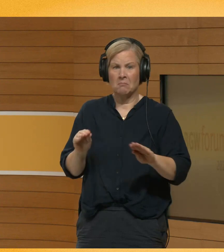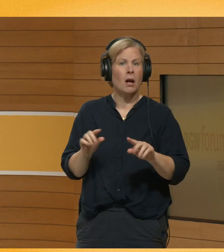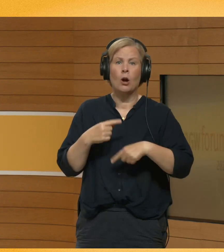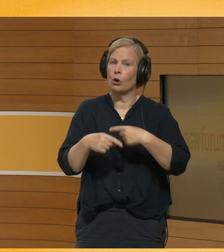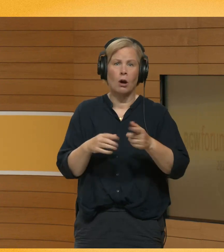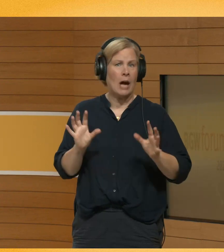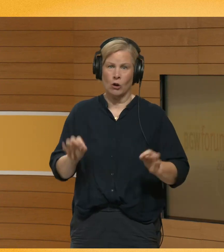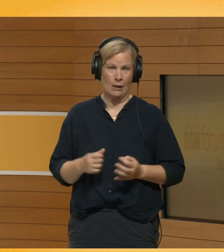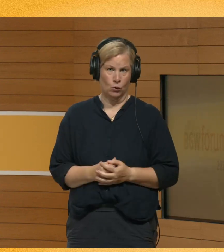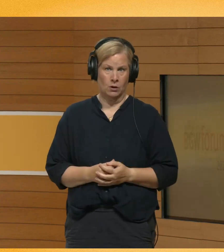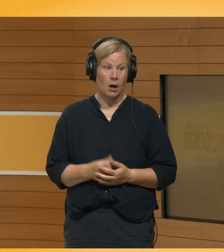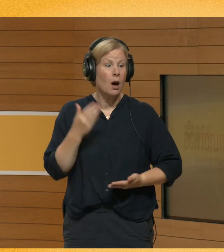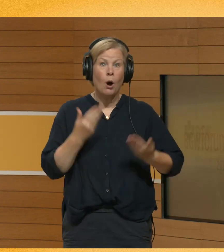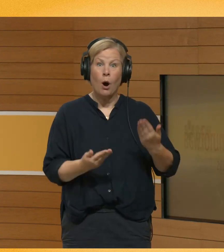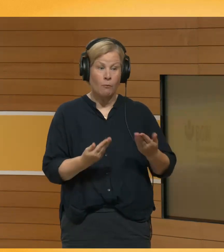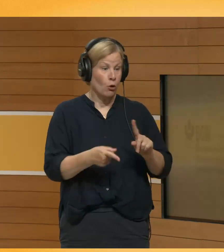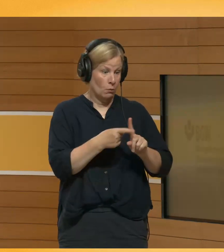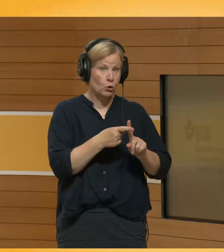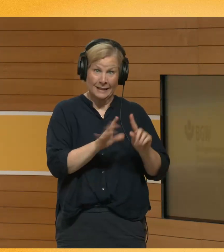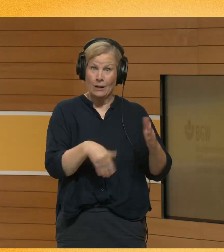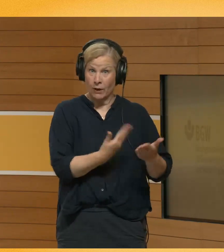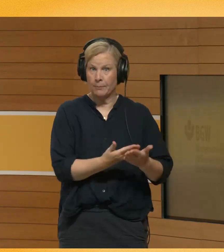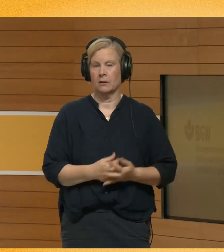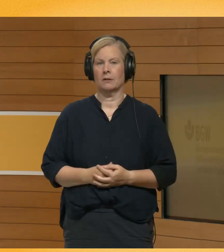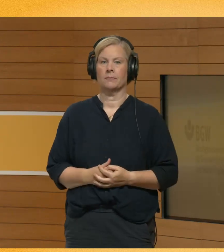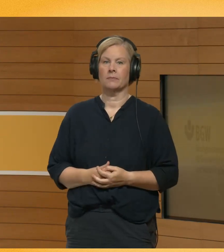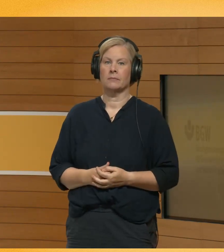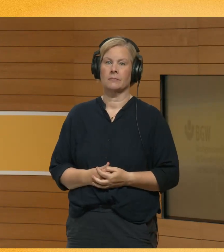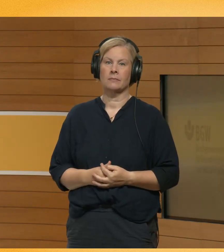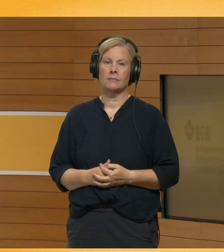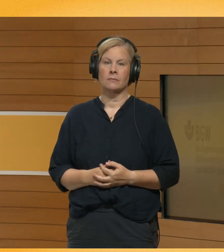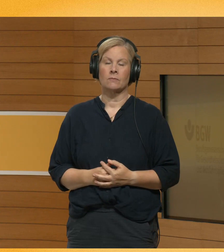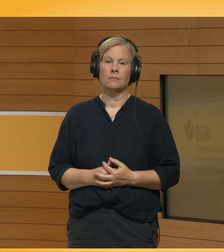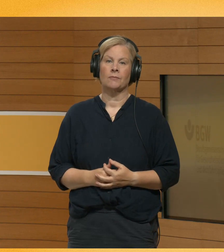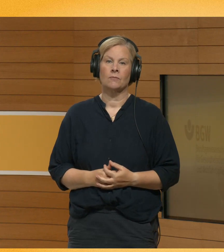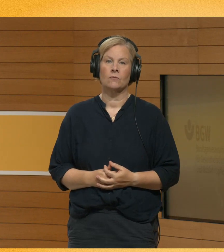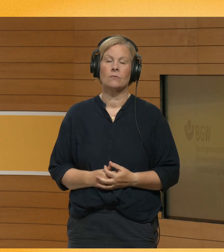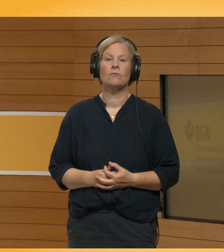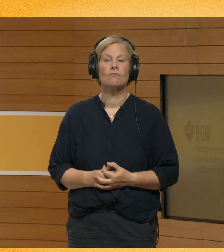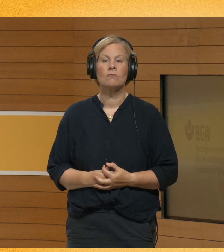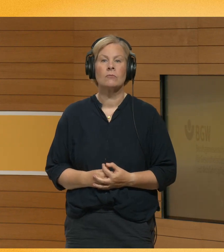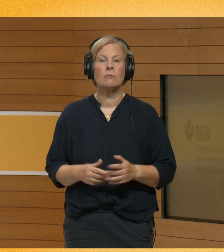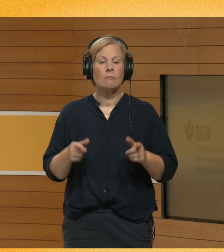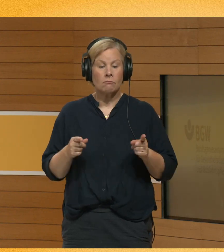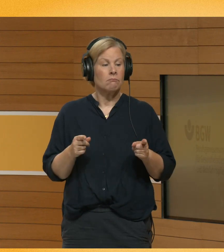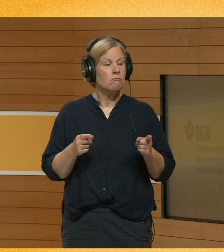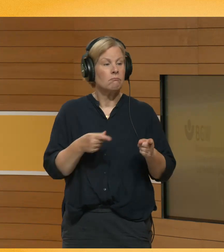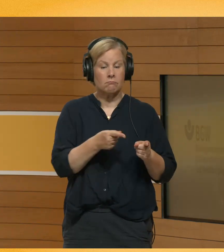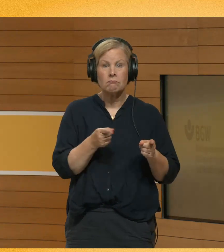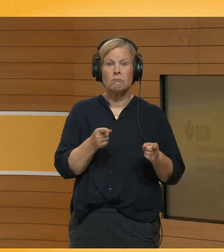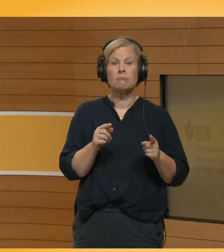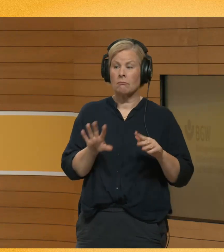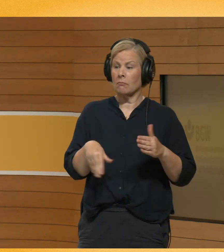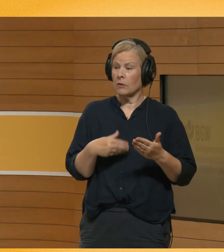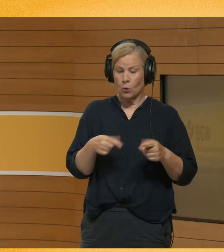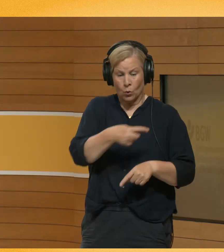saying that we're great. But there's a lot of things great in our hospital, and that became very clear